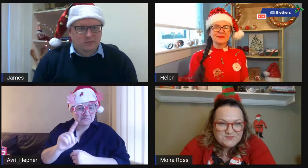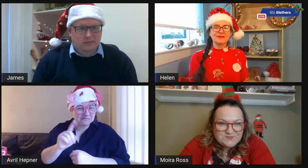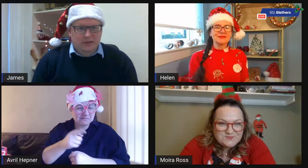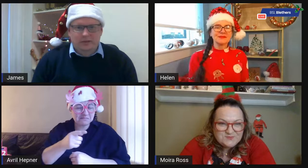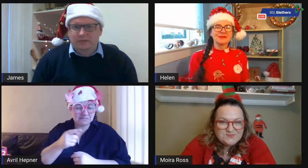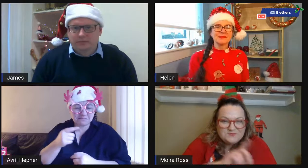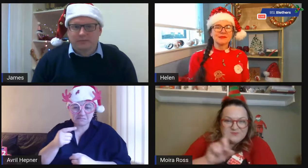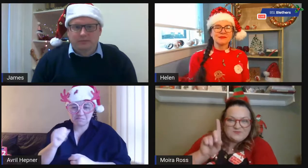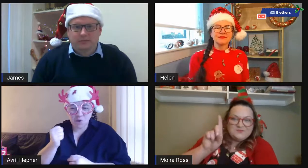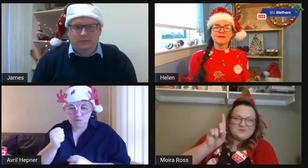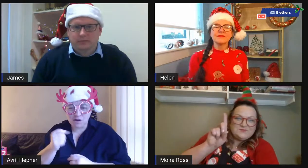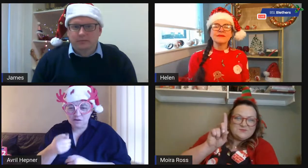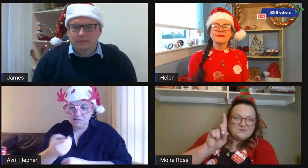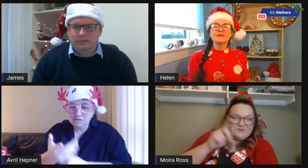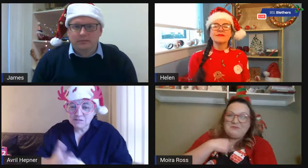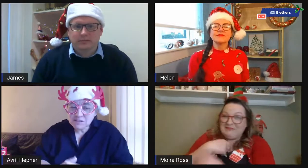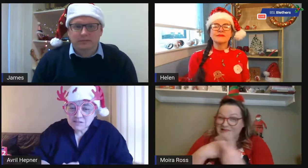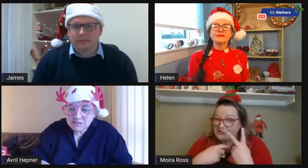it? And Yeah. anybody else want to contribute?